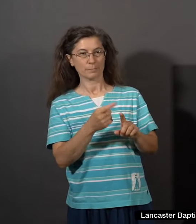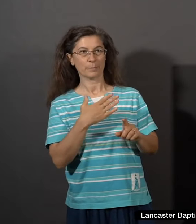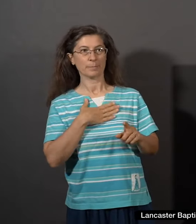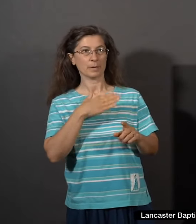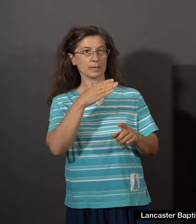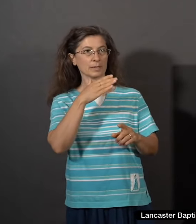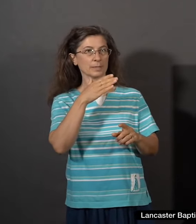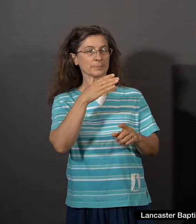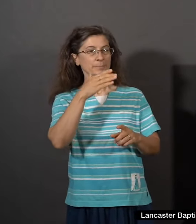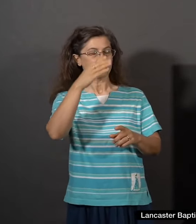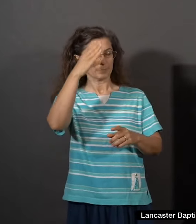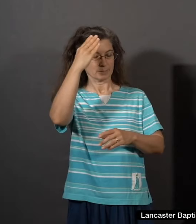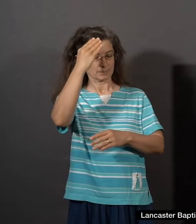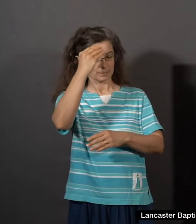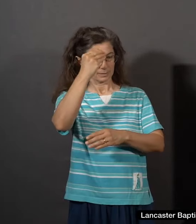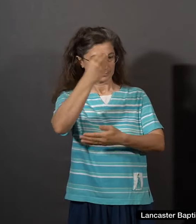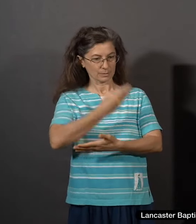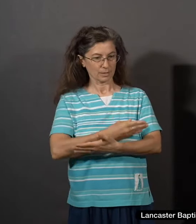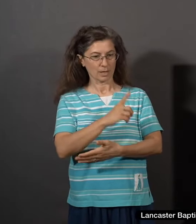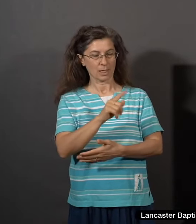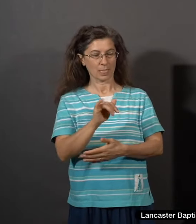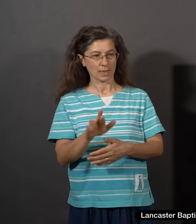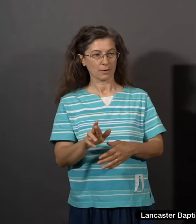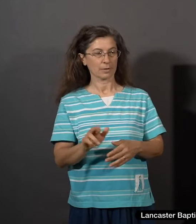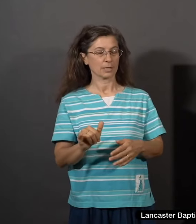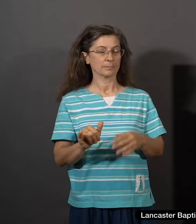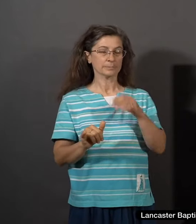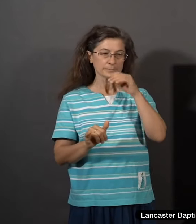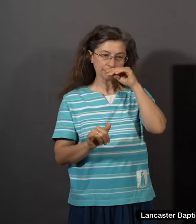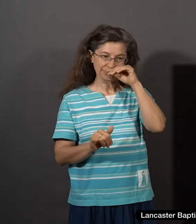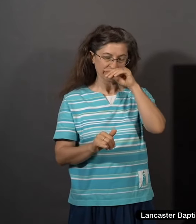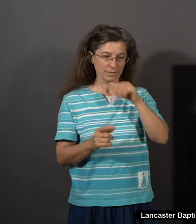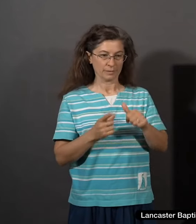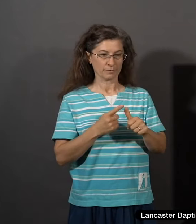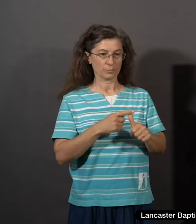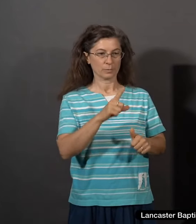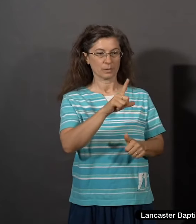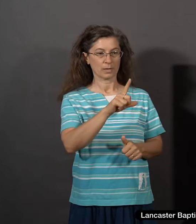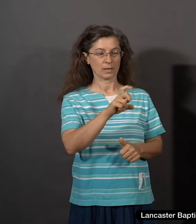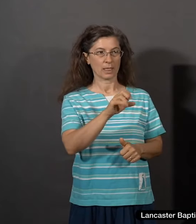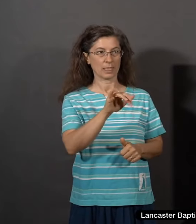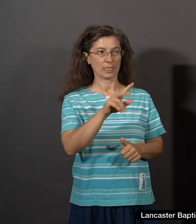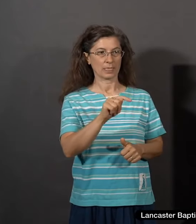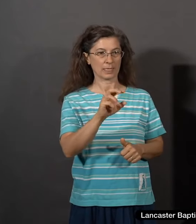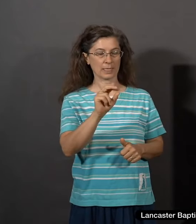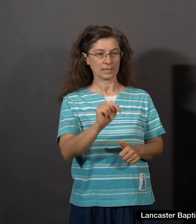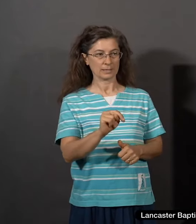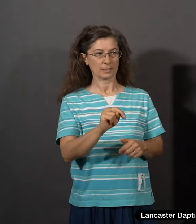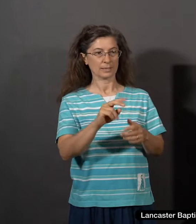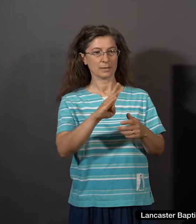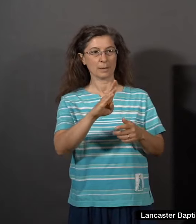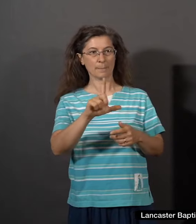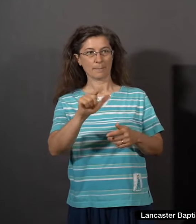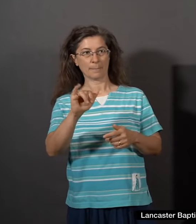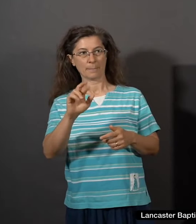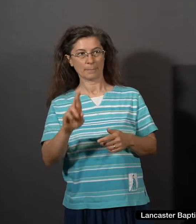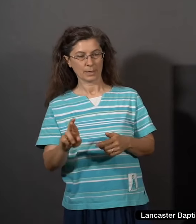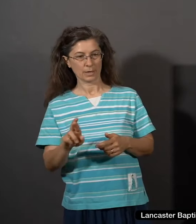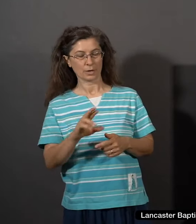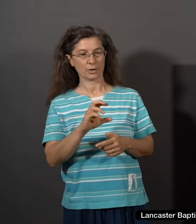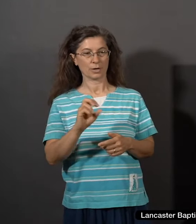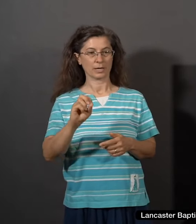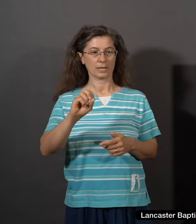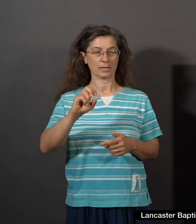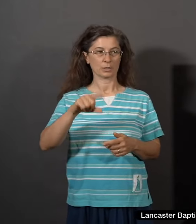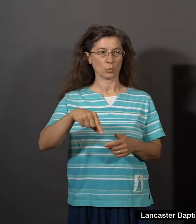and uh leighton uh is the oldest and of course uh blair and quinn are the uh two and three and uh we're